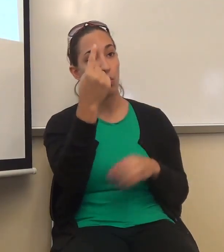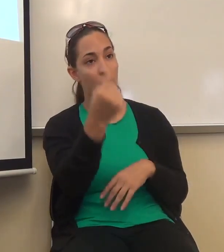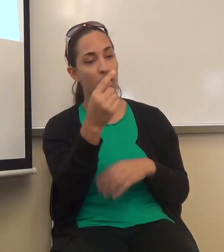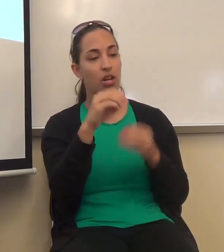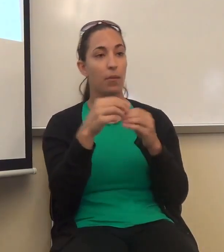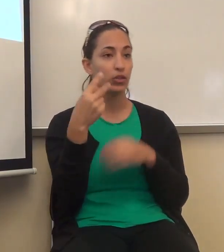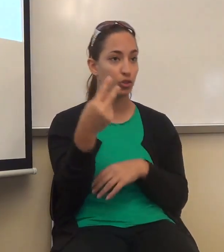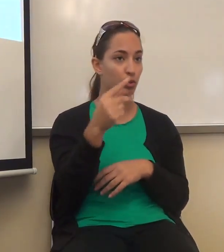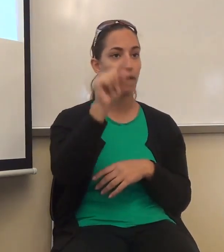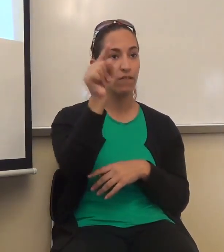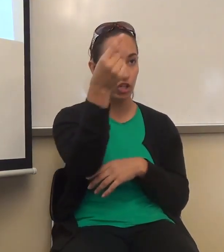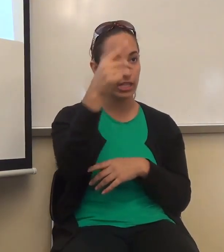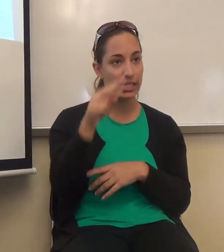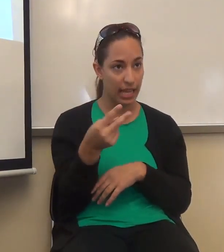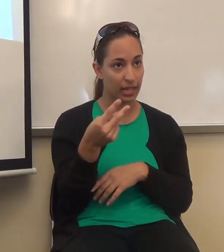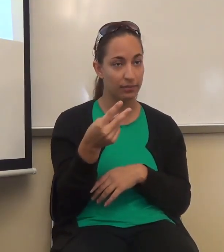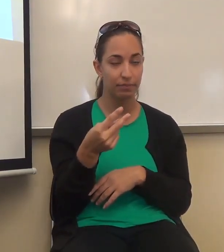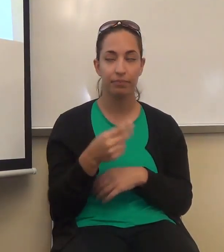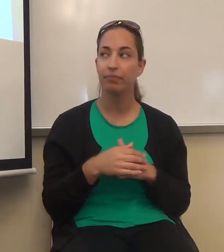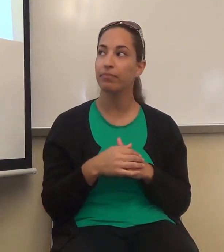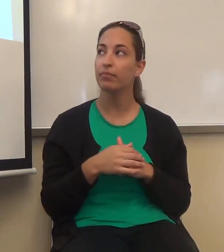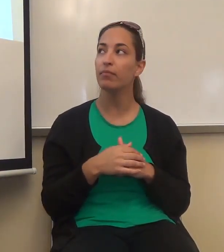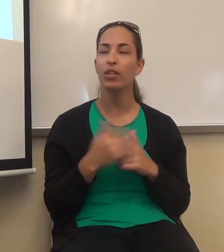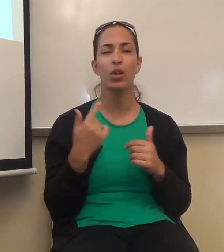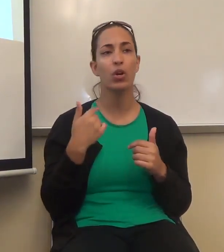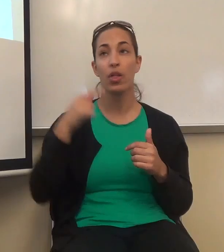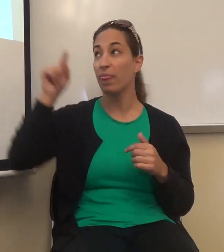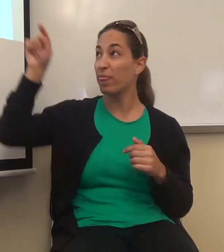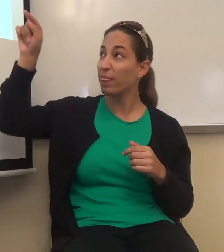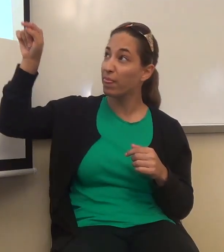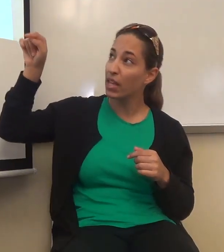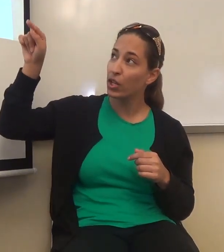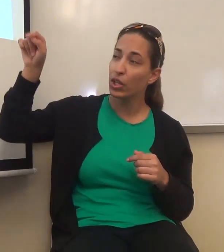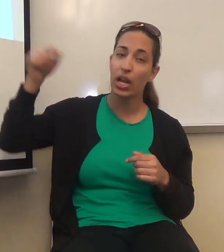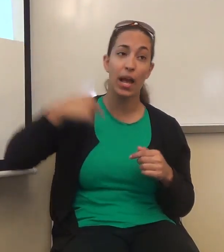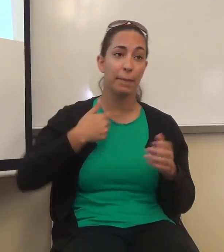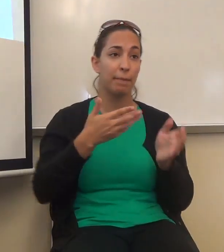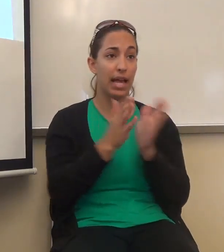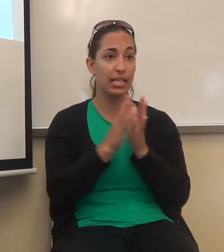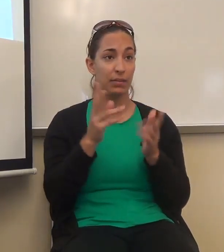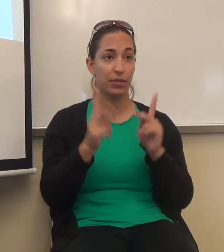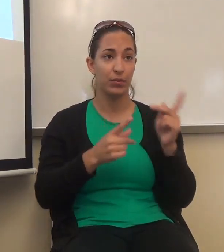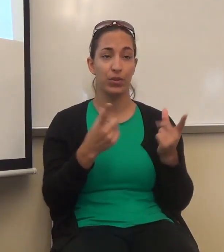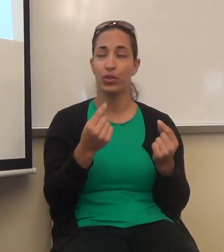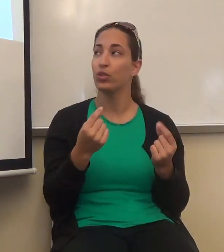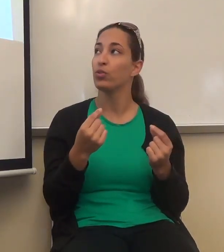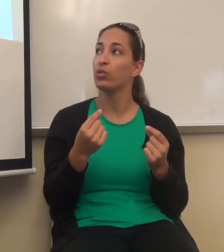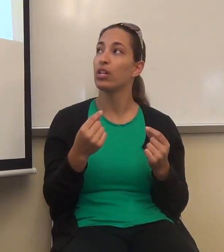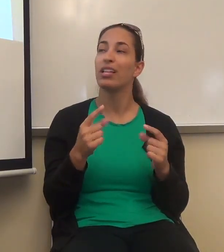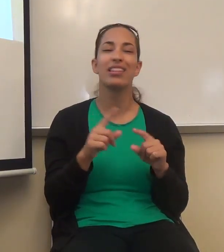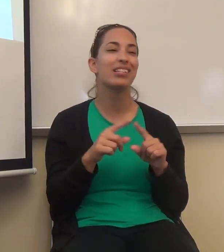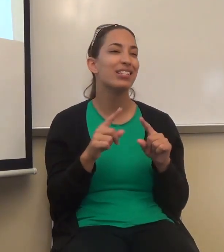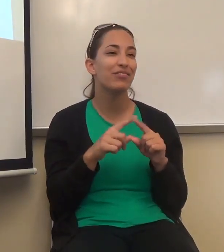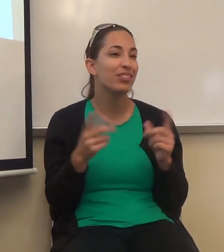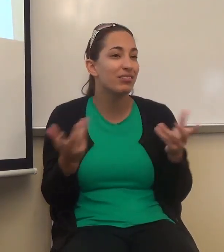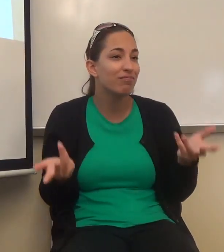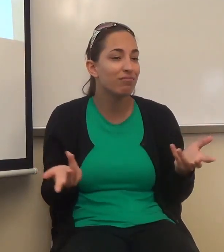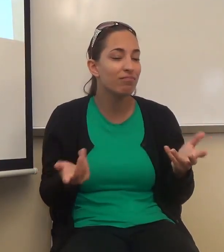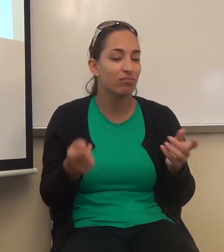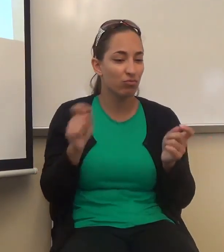What I'm asking people to do here, the difference is, basically what you are doing